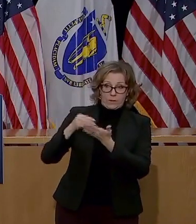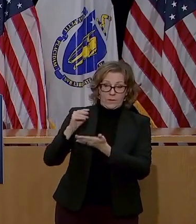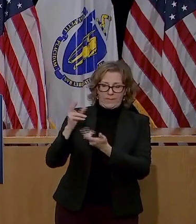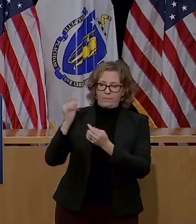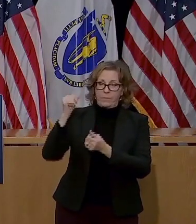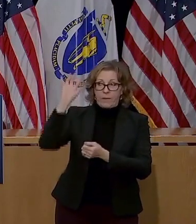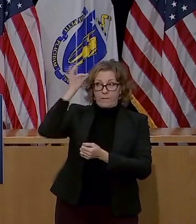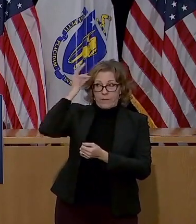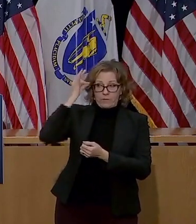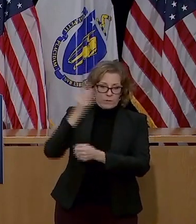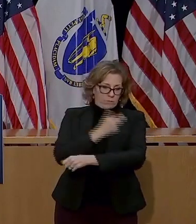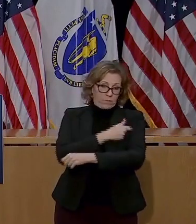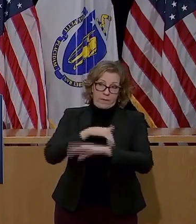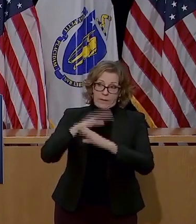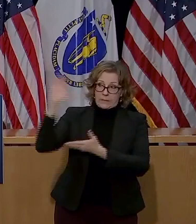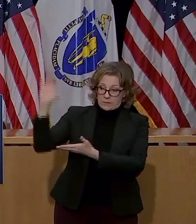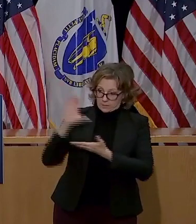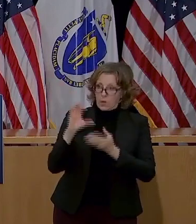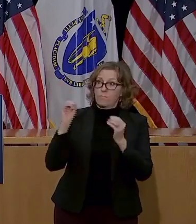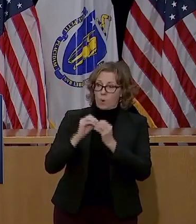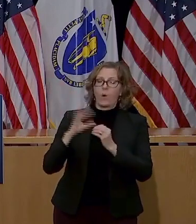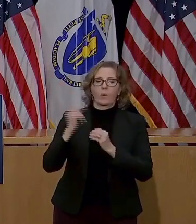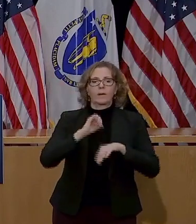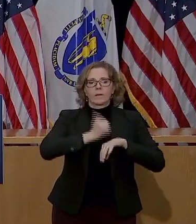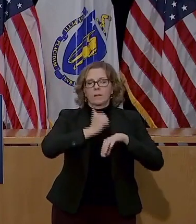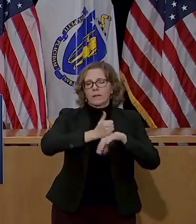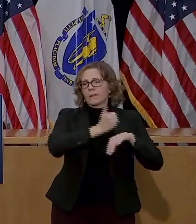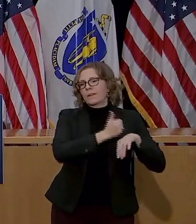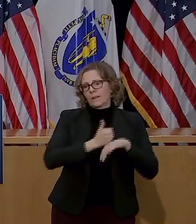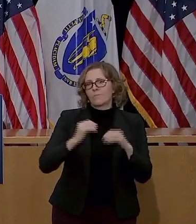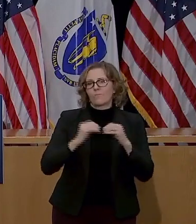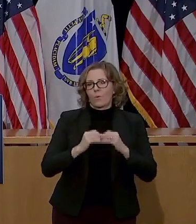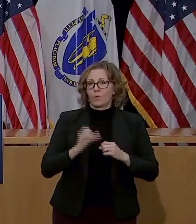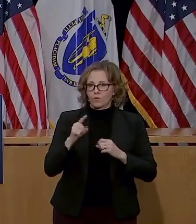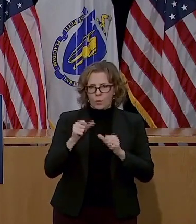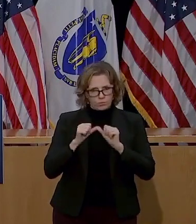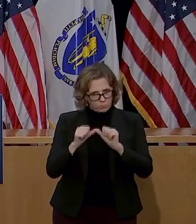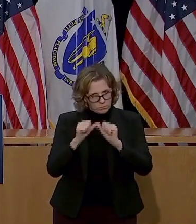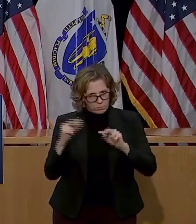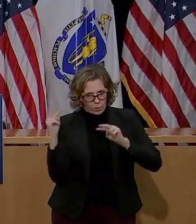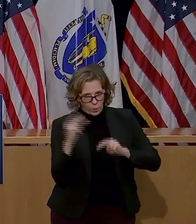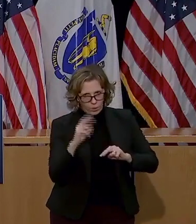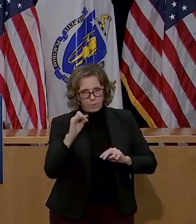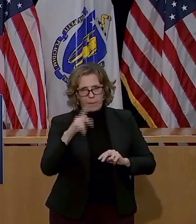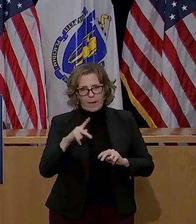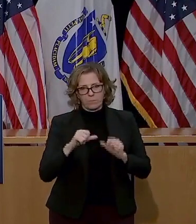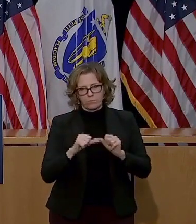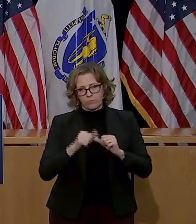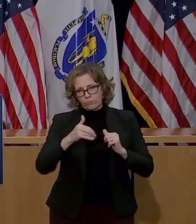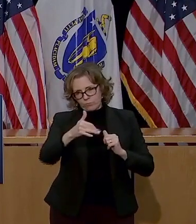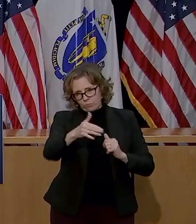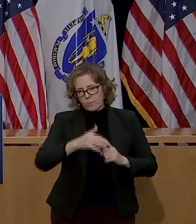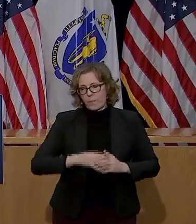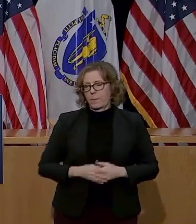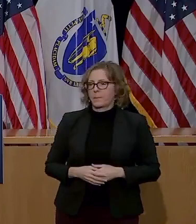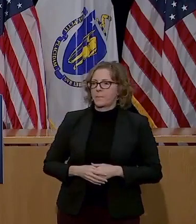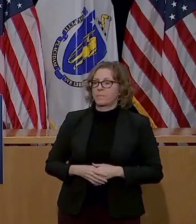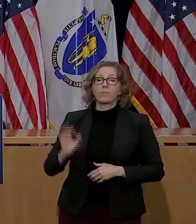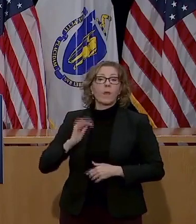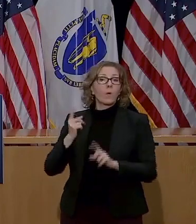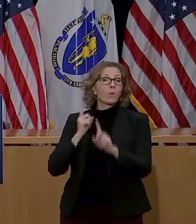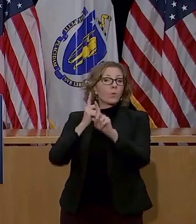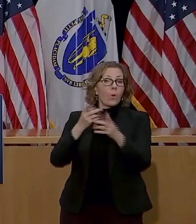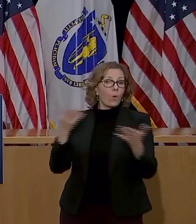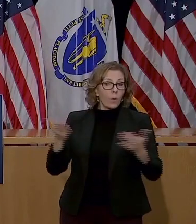feel free to check back for more sites when they become eligible. Our goal remains the same, to provide